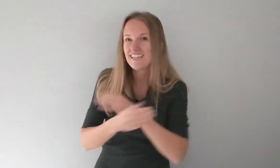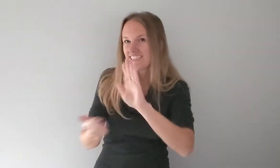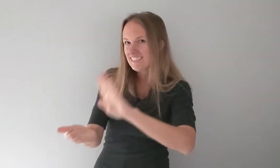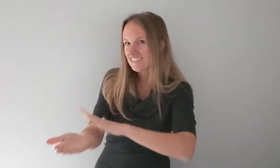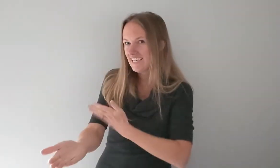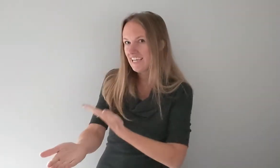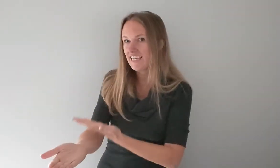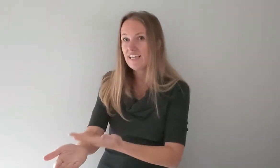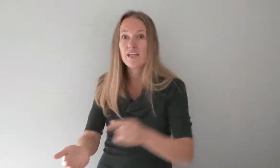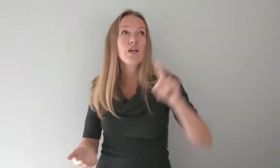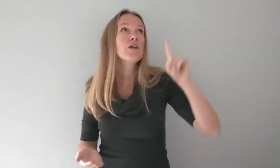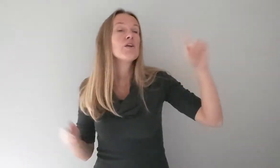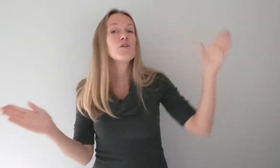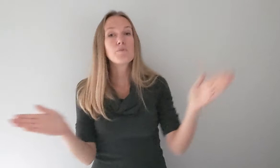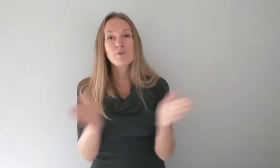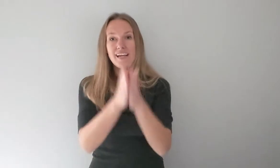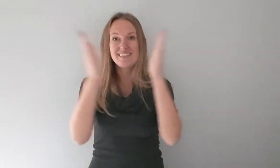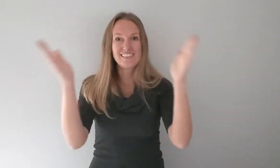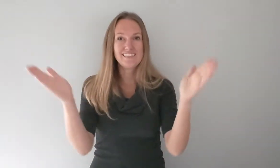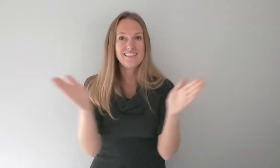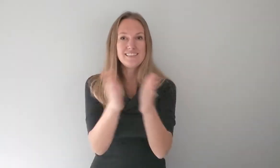to sing your praises.